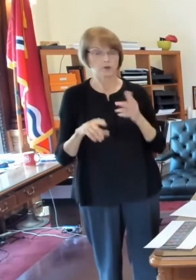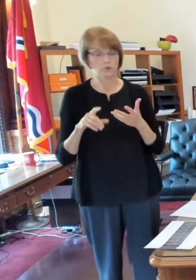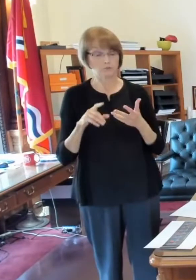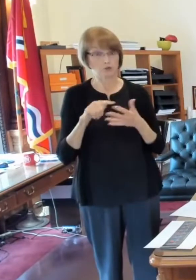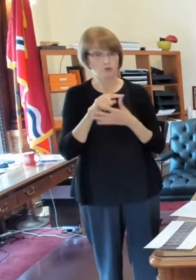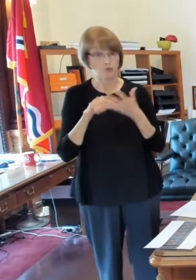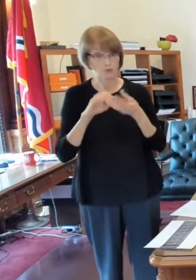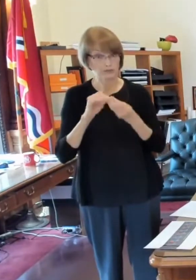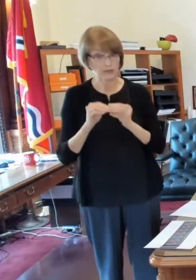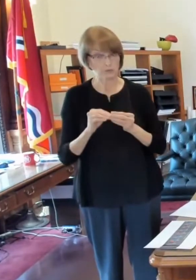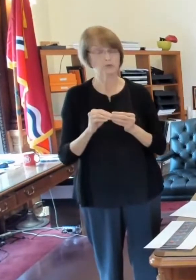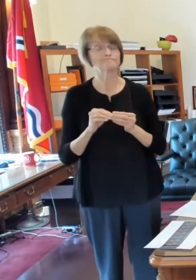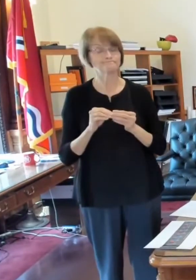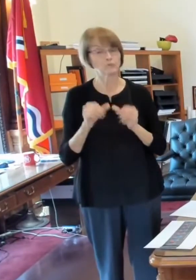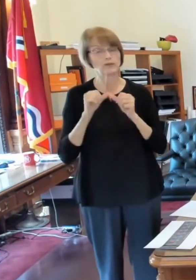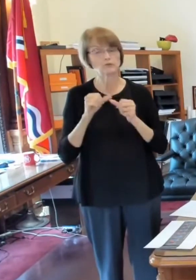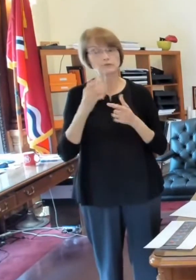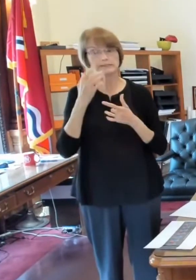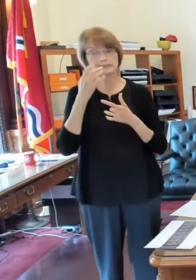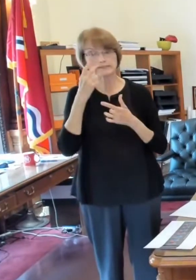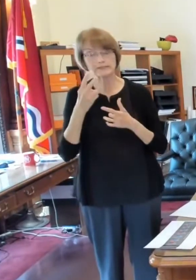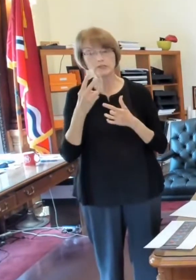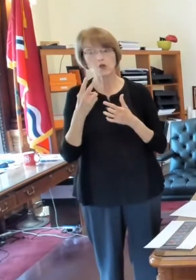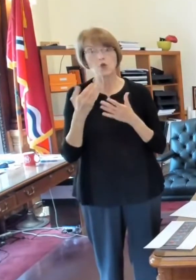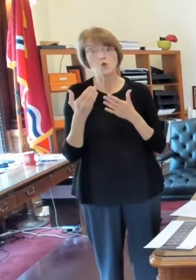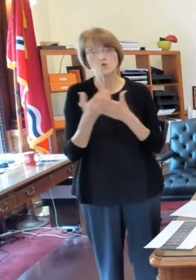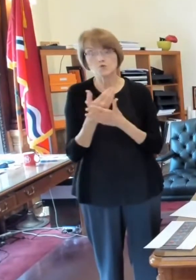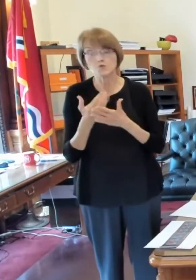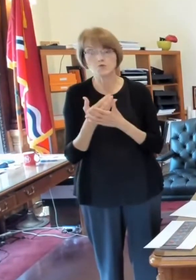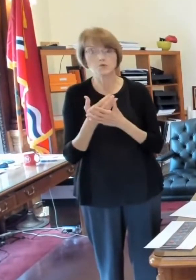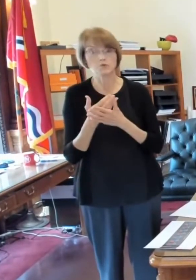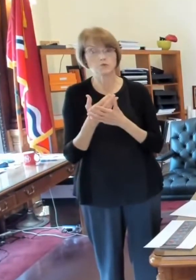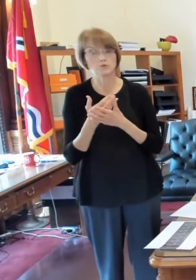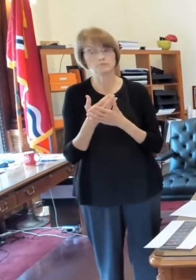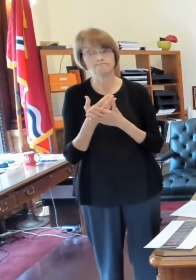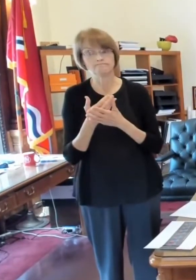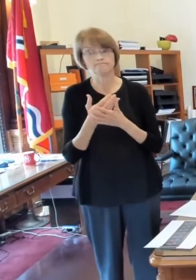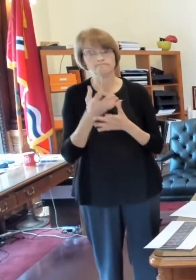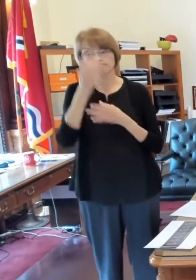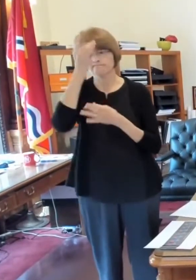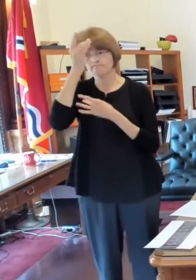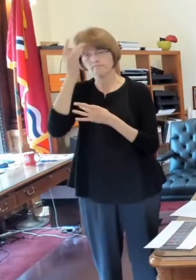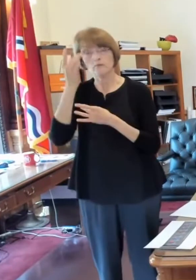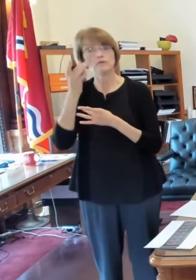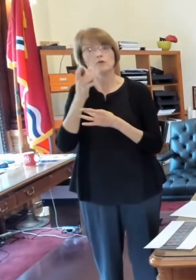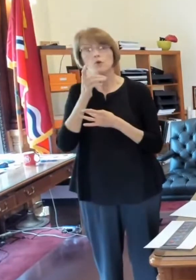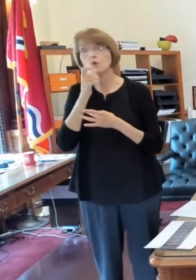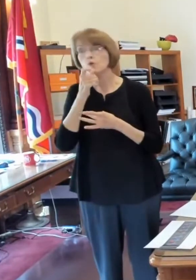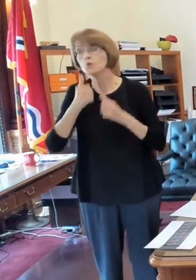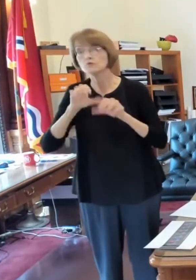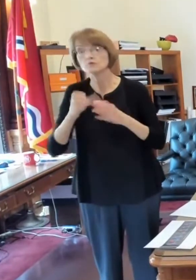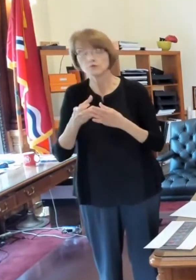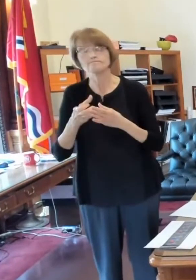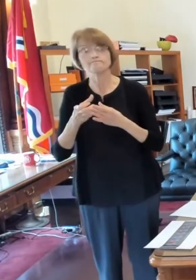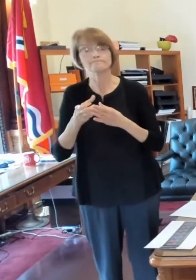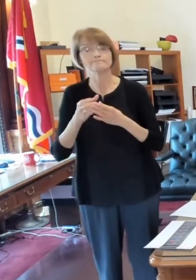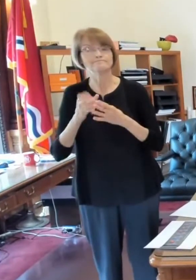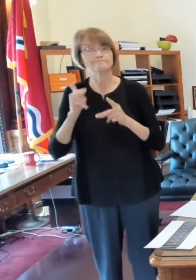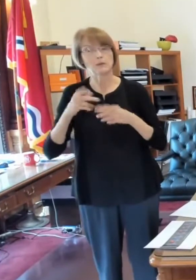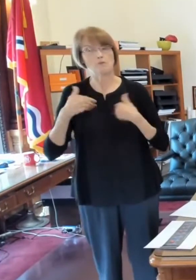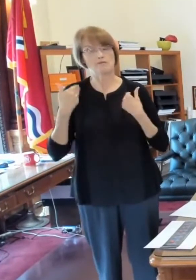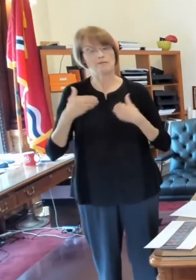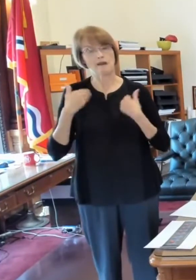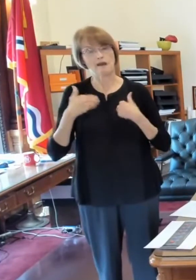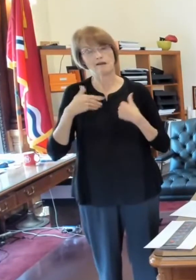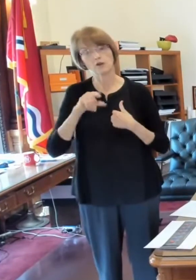are continuing to see new cases increase the most among folks that are in their 20s and